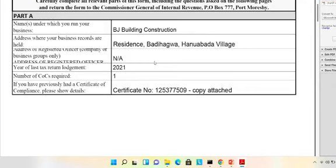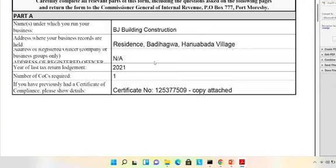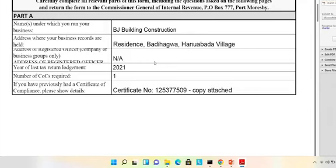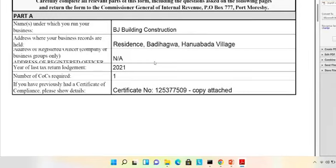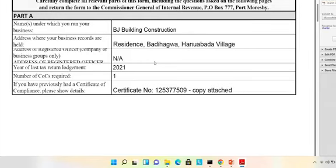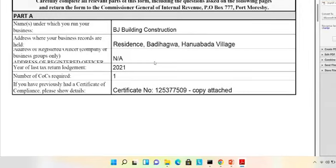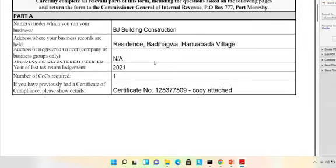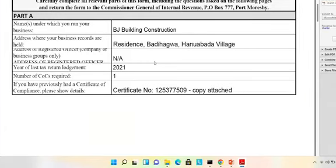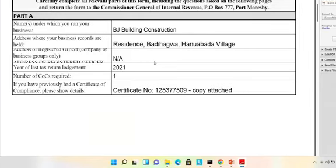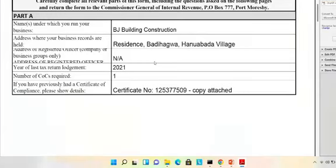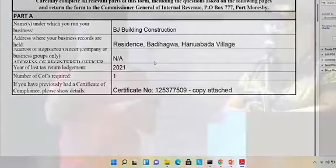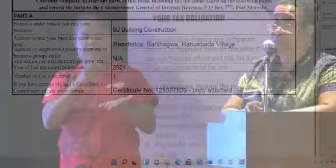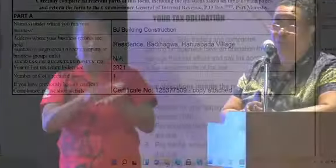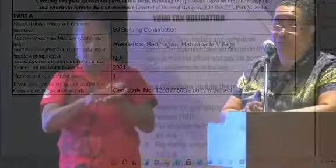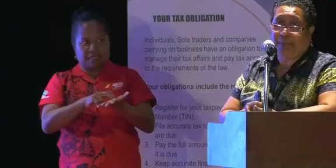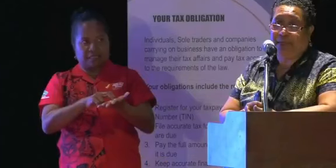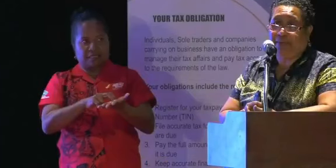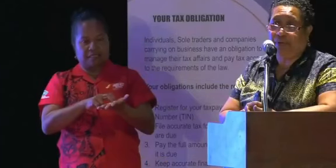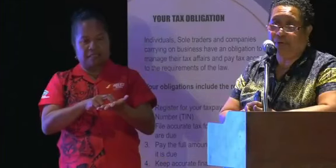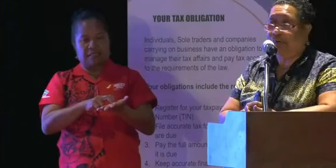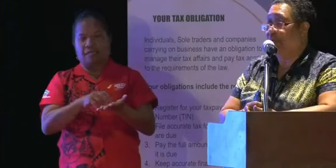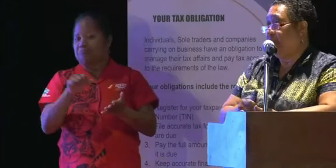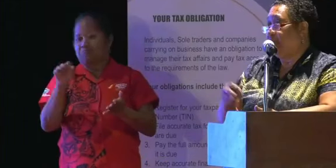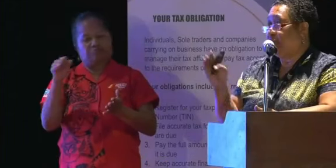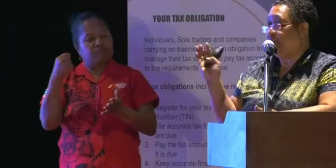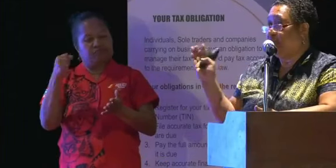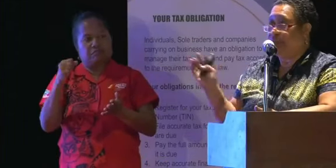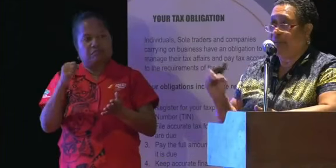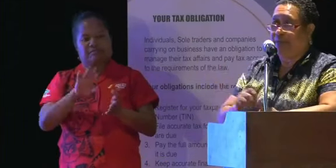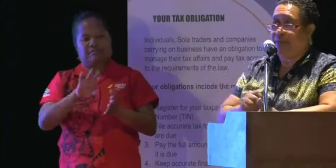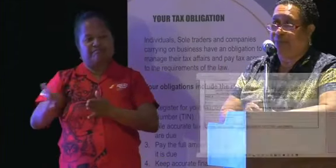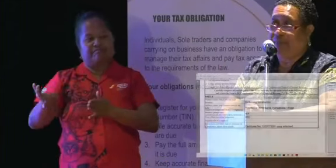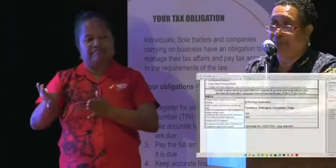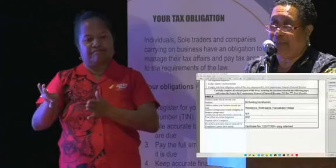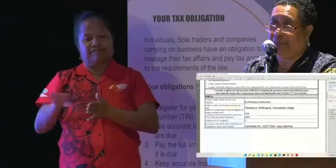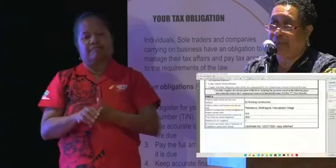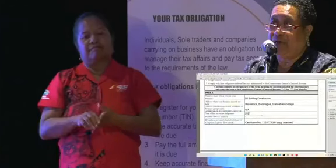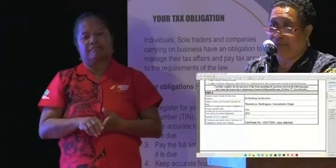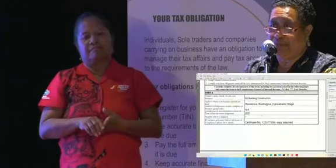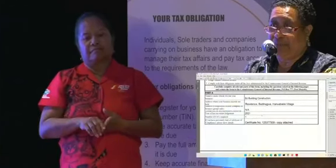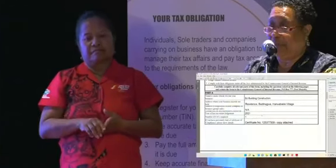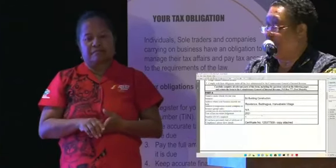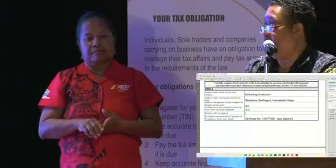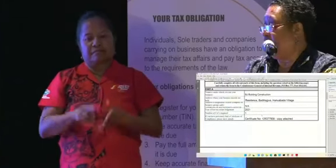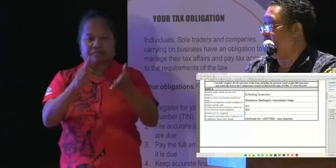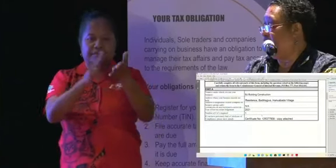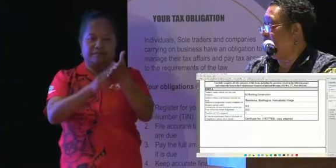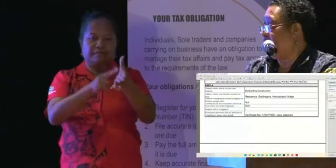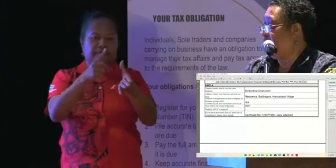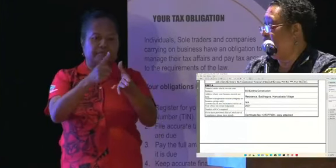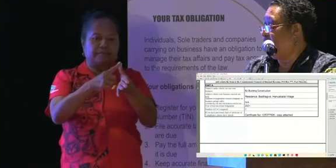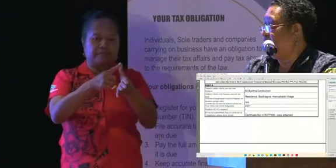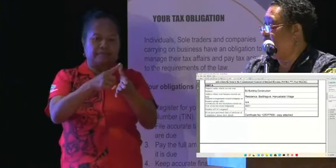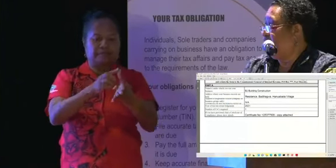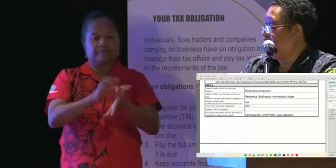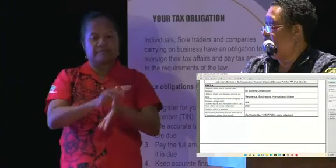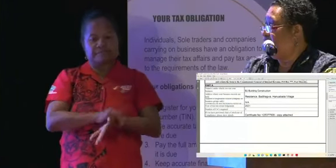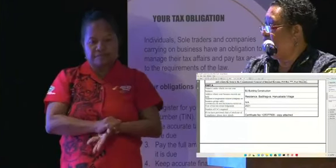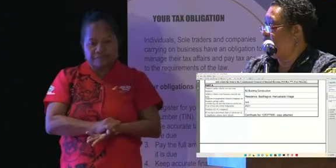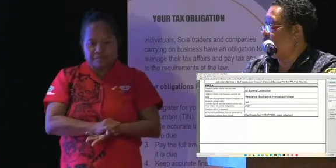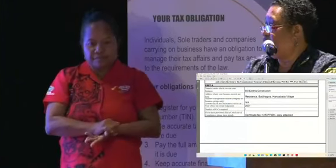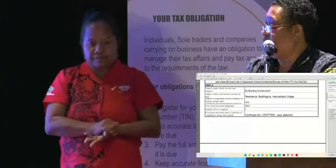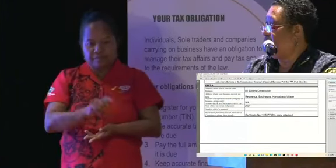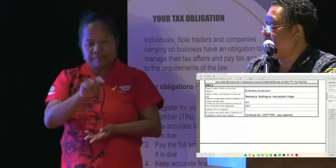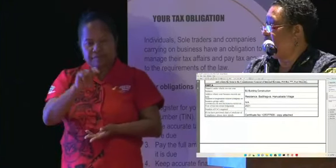where they are registered. That's not applicable, so I put in not applicable.